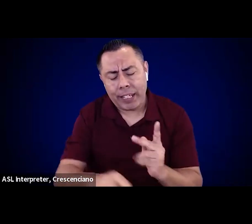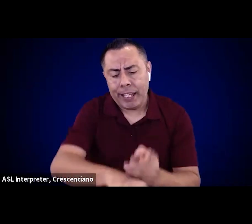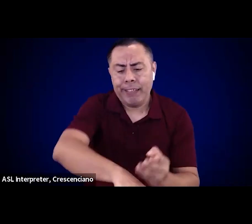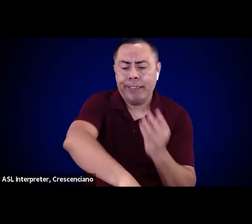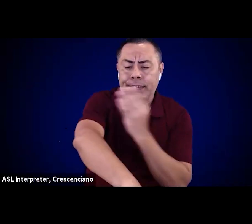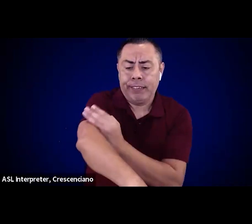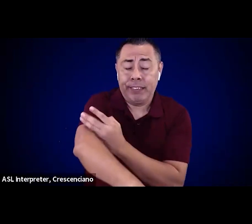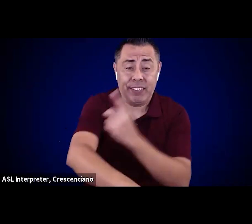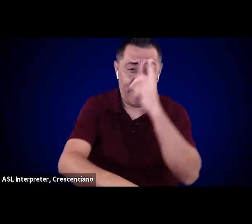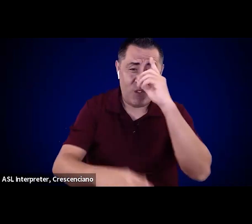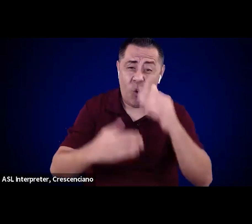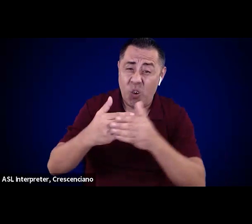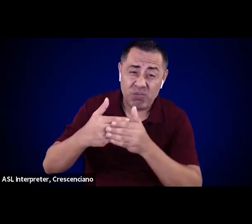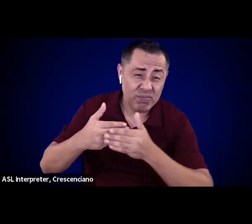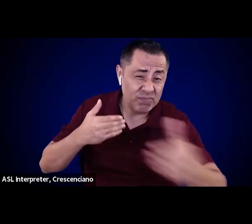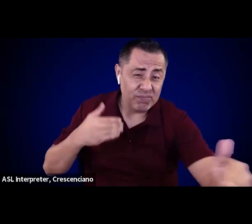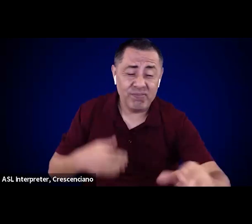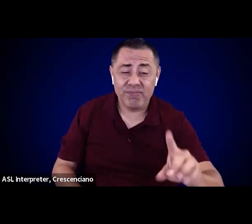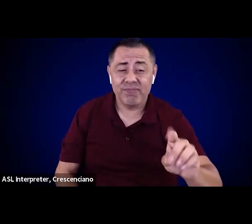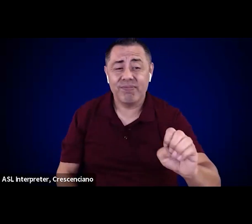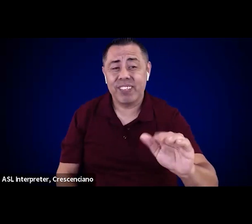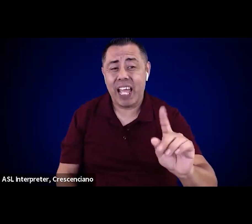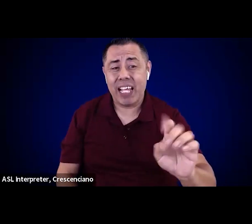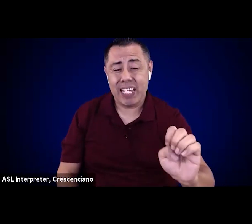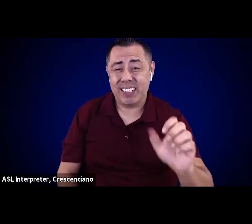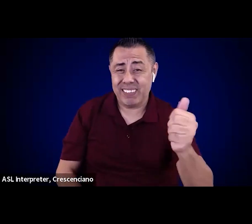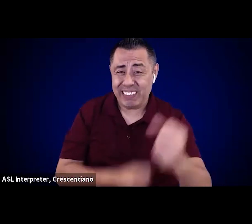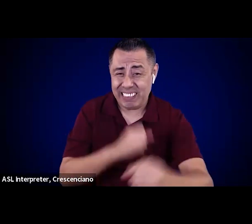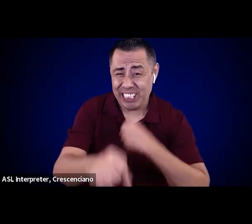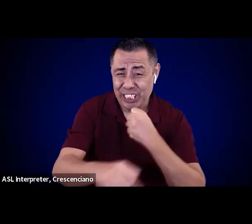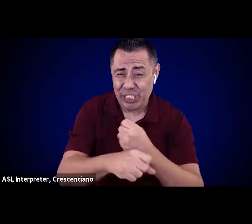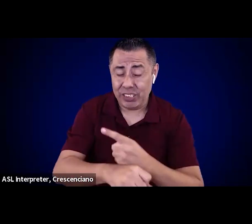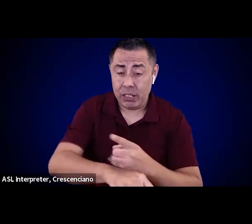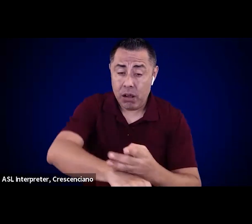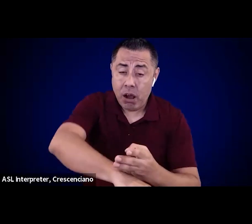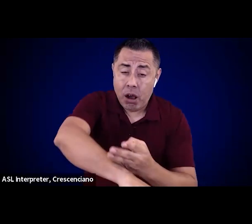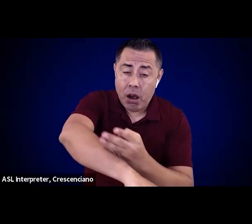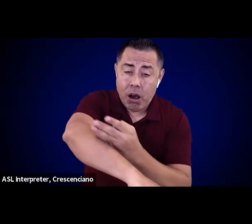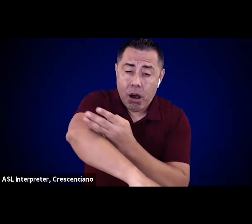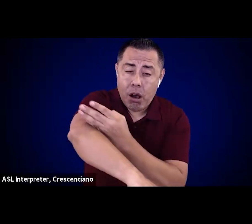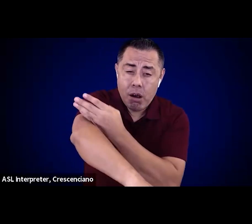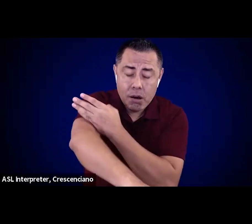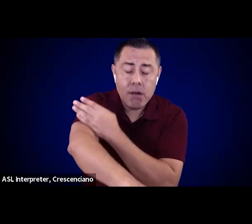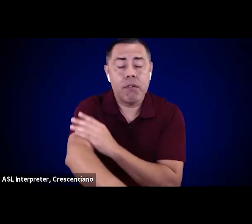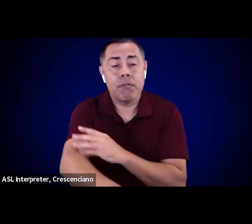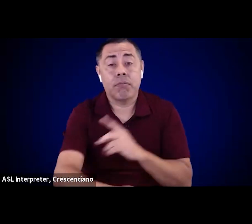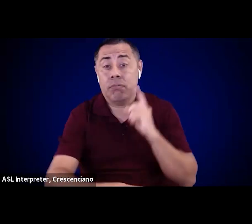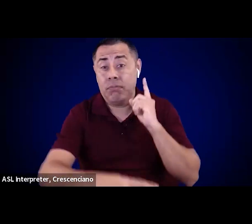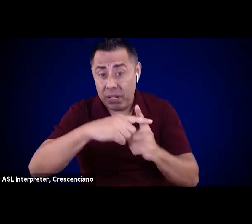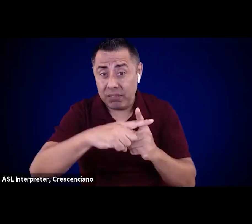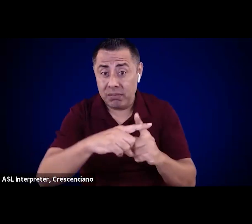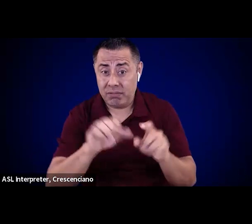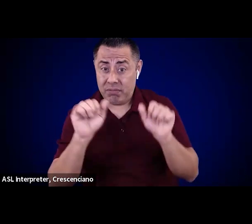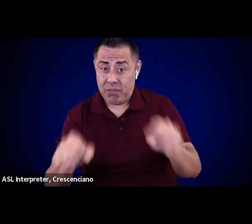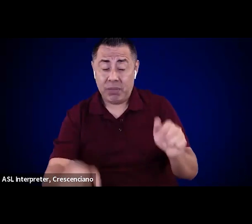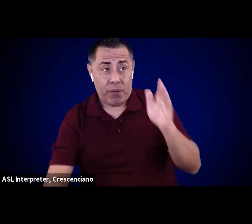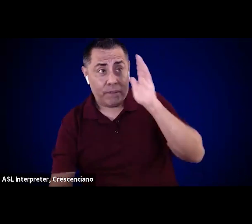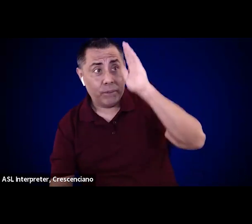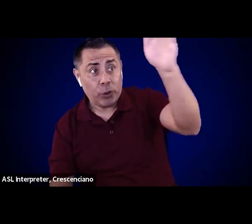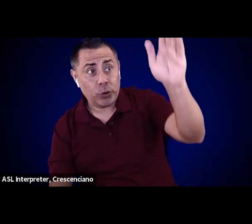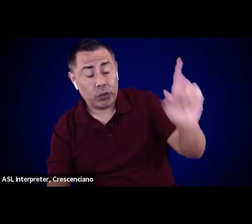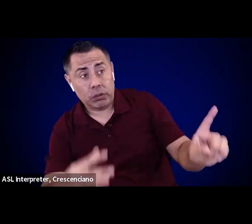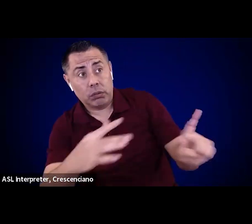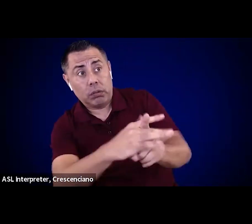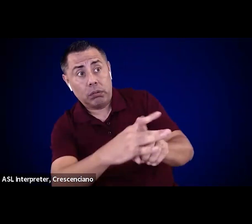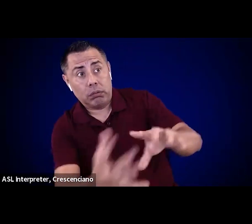while we continue to prepare, plan, and recover from future events. And something that I think all